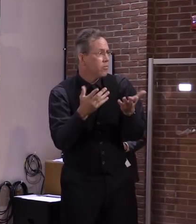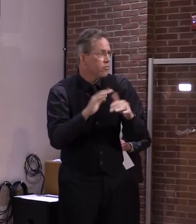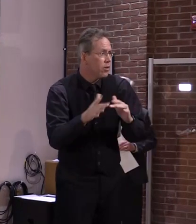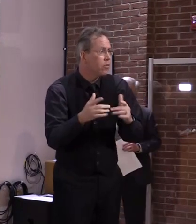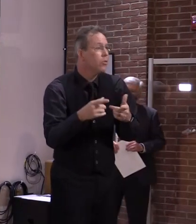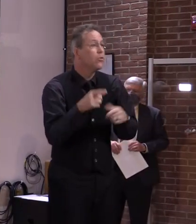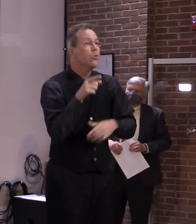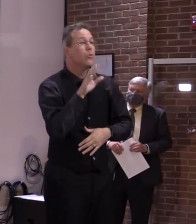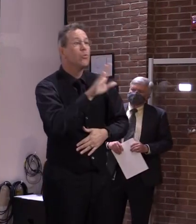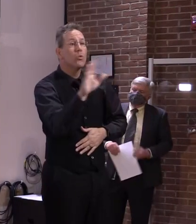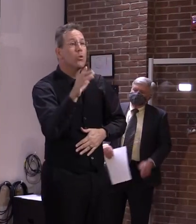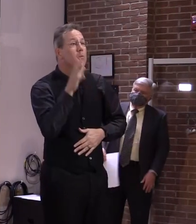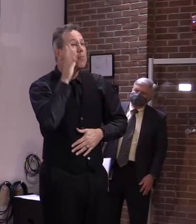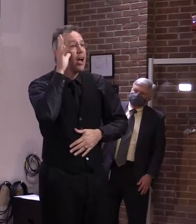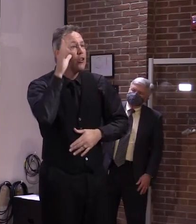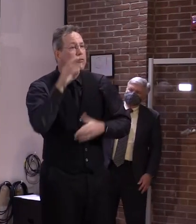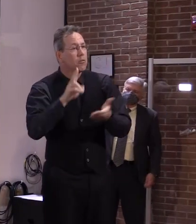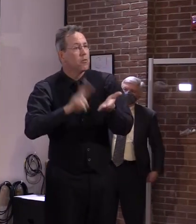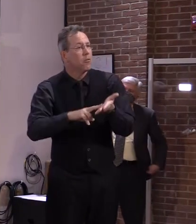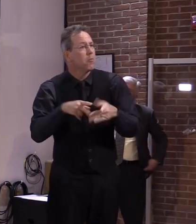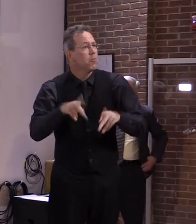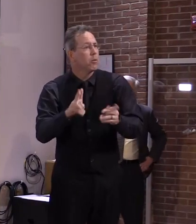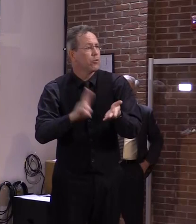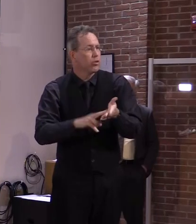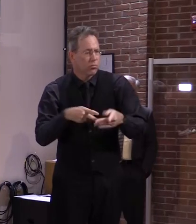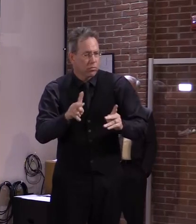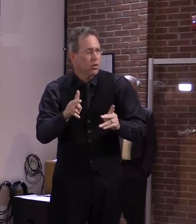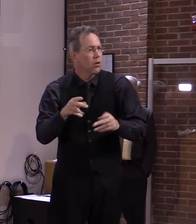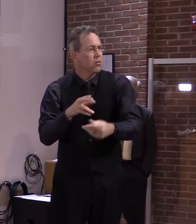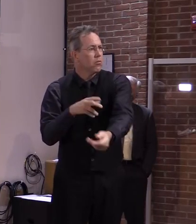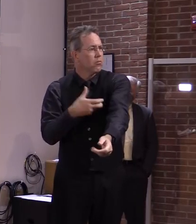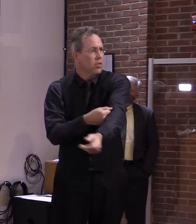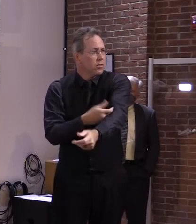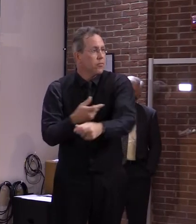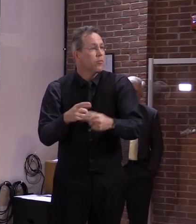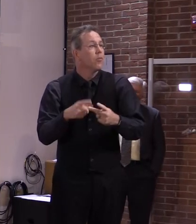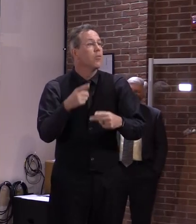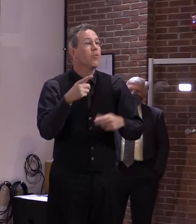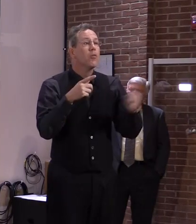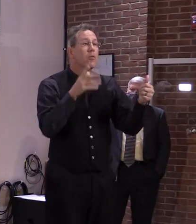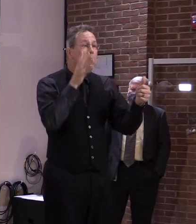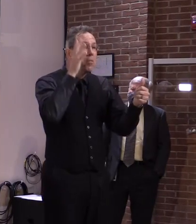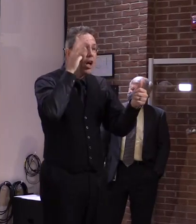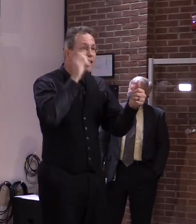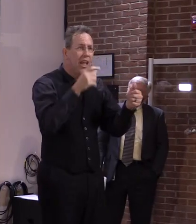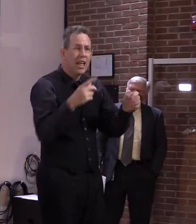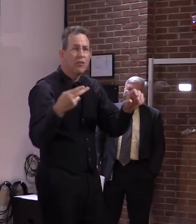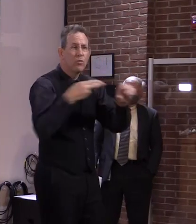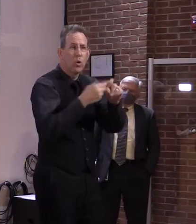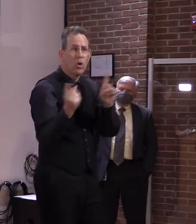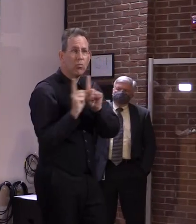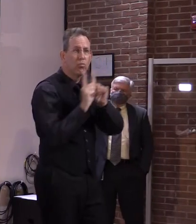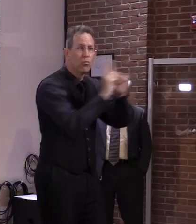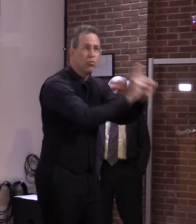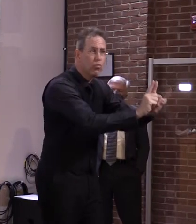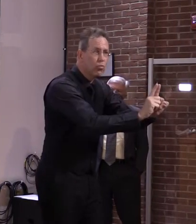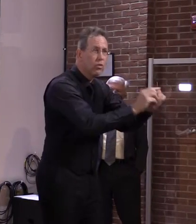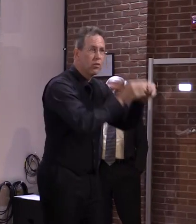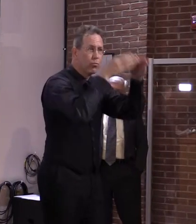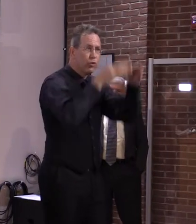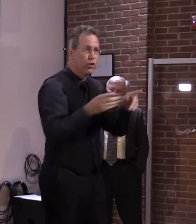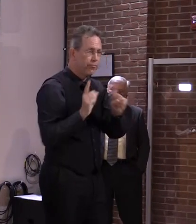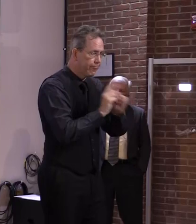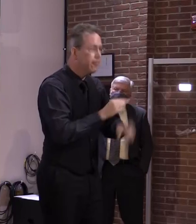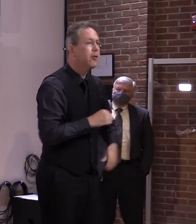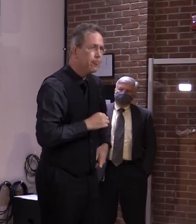on-site, including these three options. Parents can come to a clinic with their child and give consent in person. Parents can complete